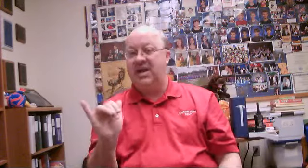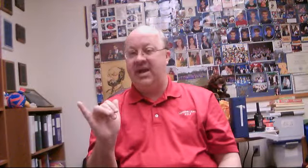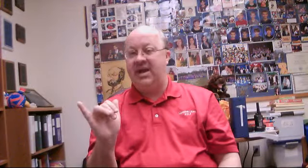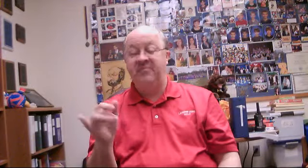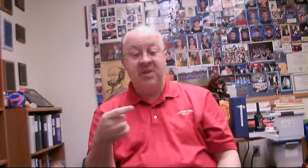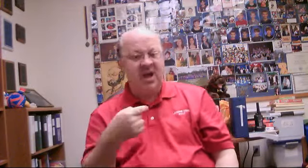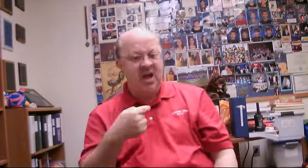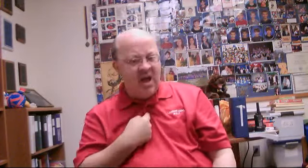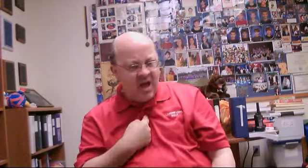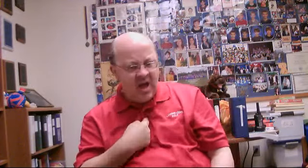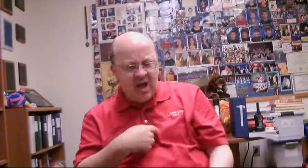like